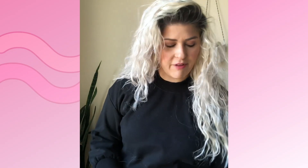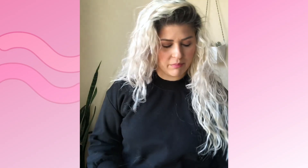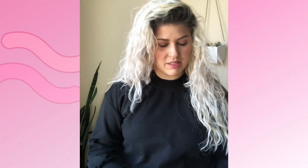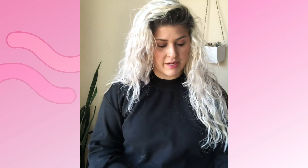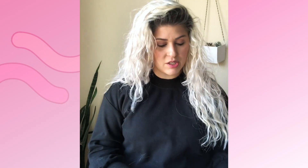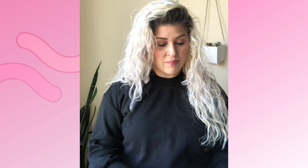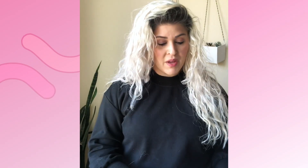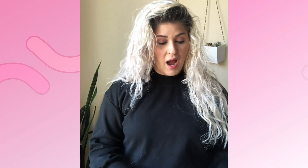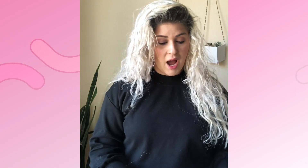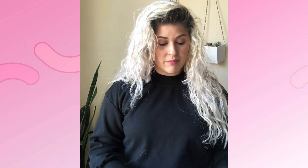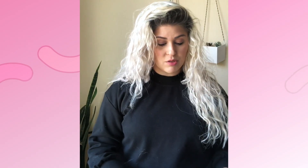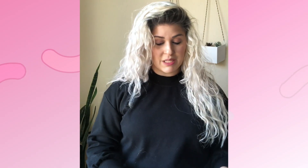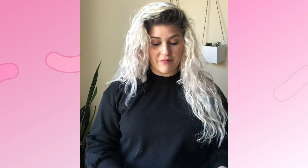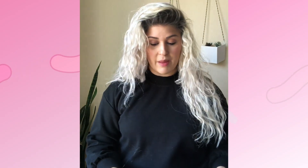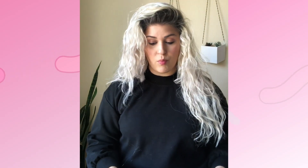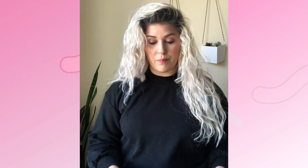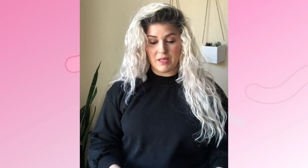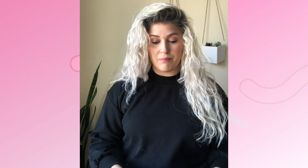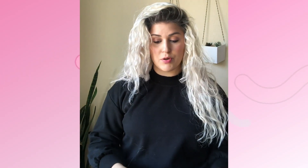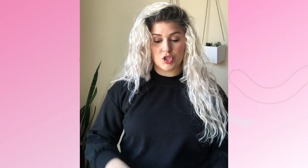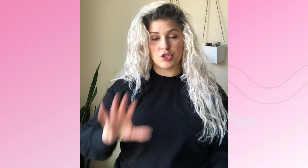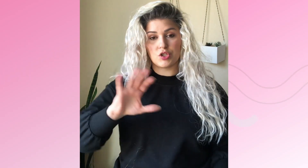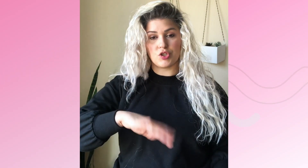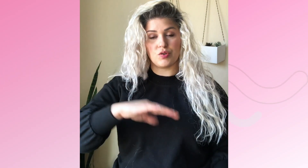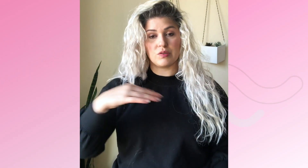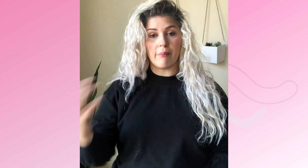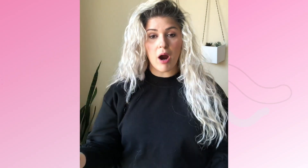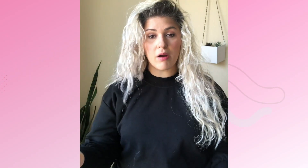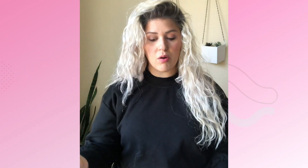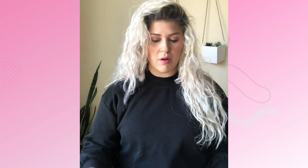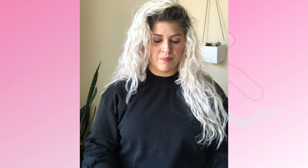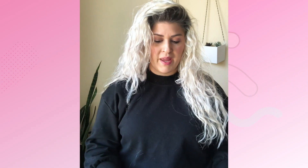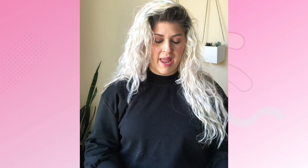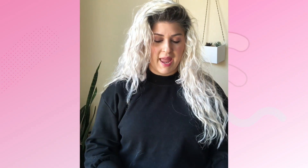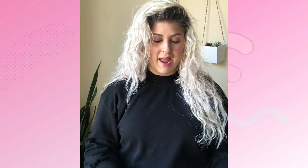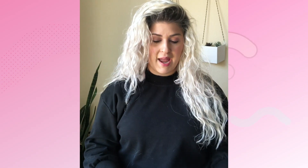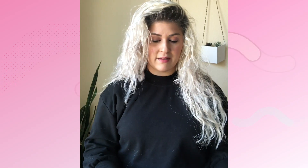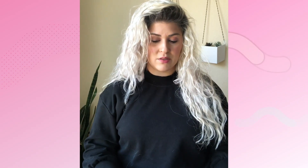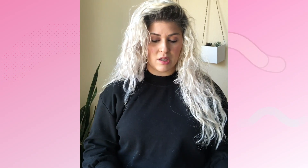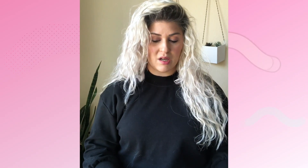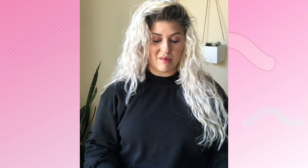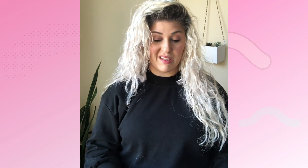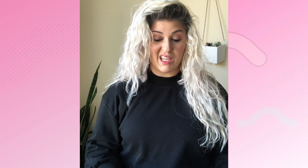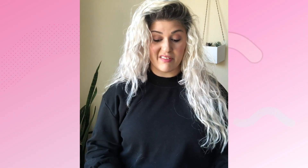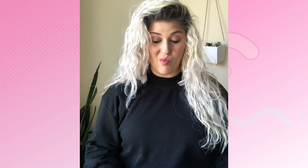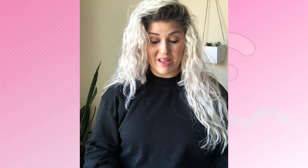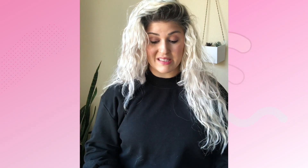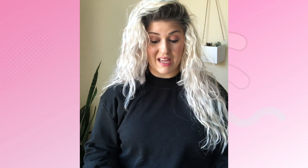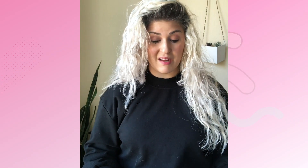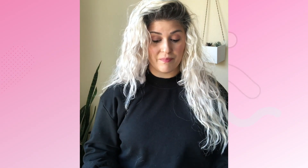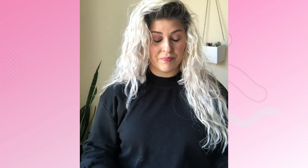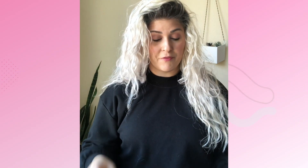lot of family signs, so some of them will be pushed to tomorrow and even